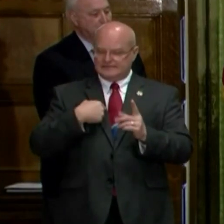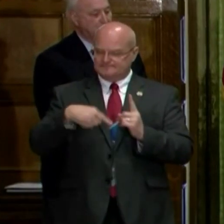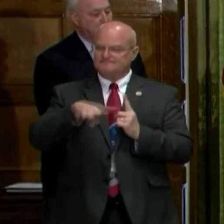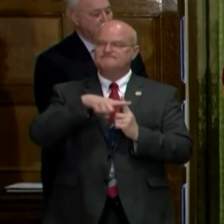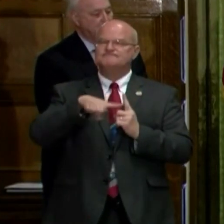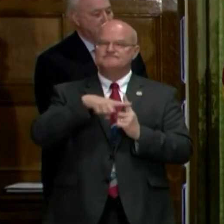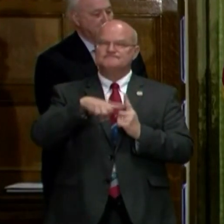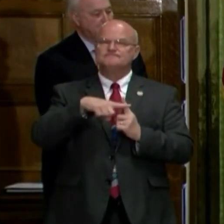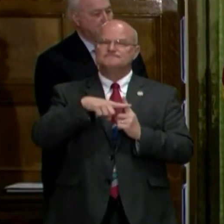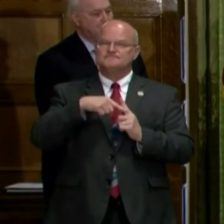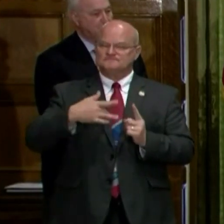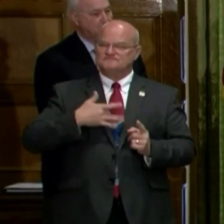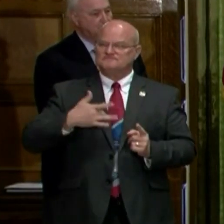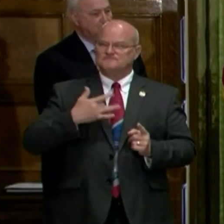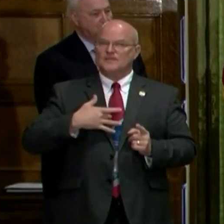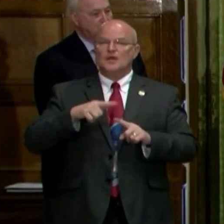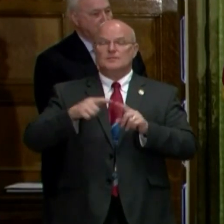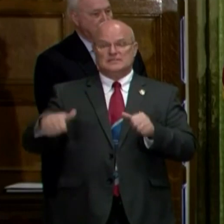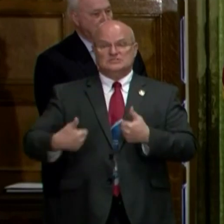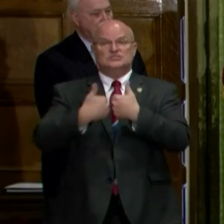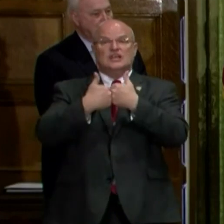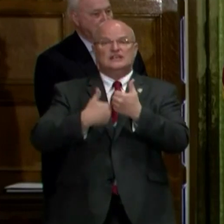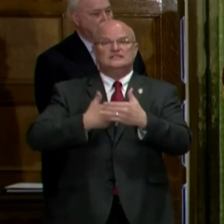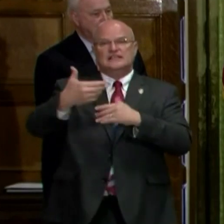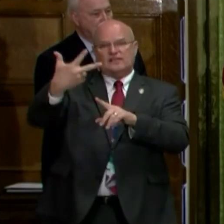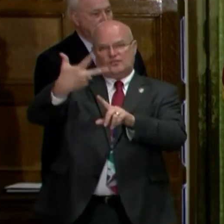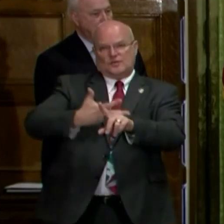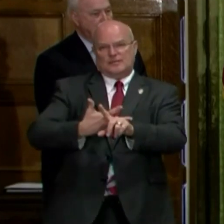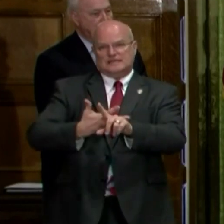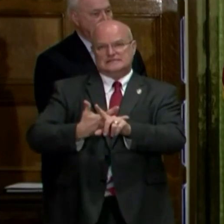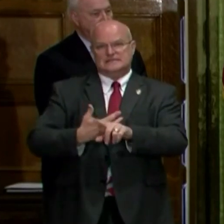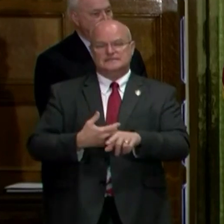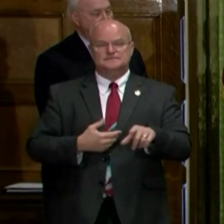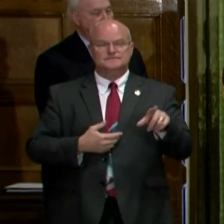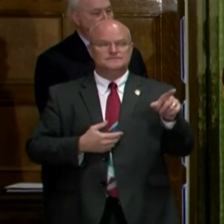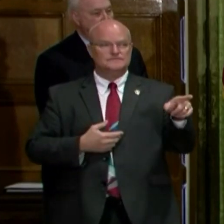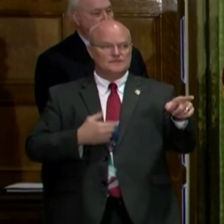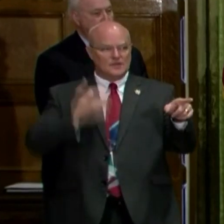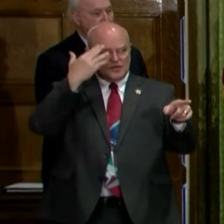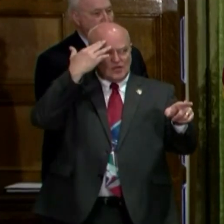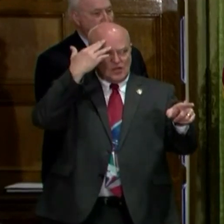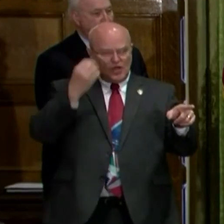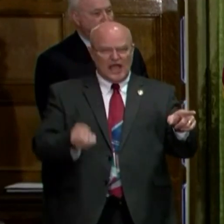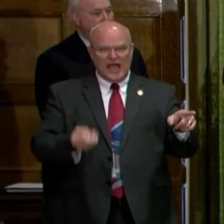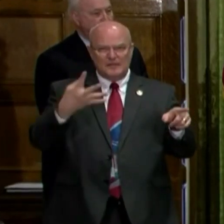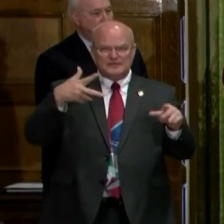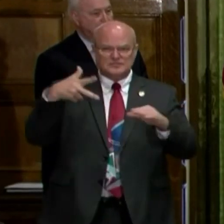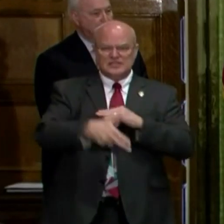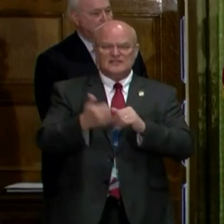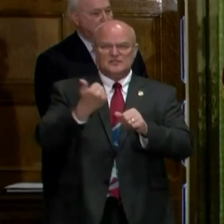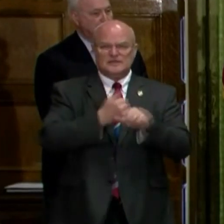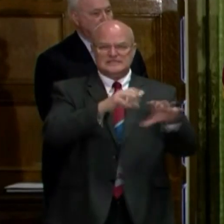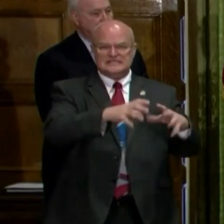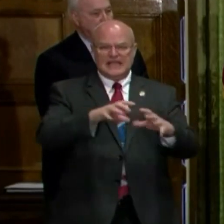optimistic, but it is going to be a challenge for the next 3 months. So you guys know how much you're cutting from each category